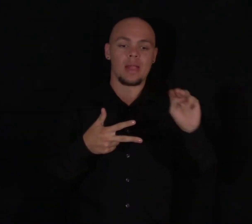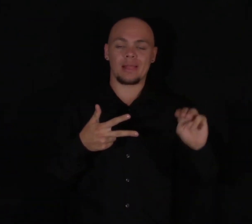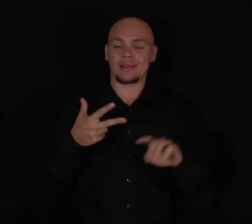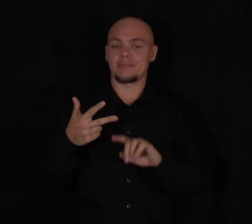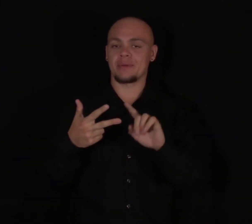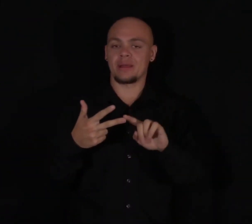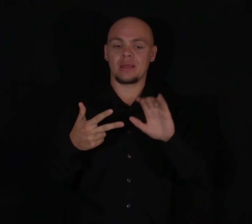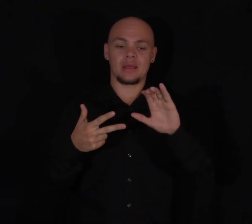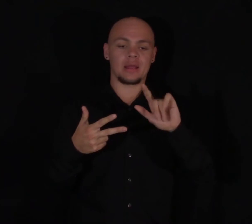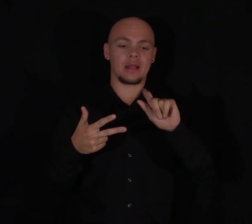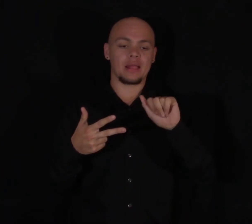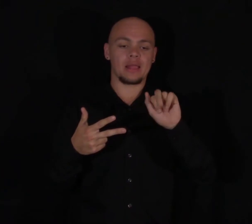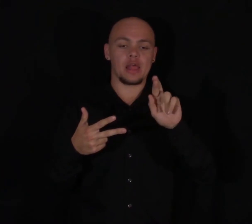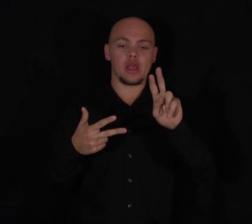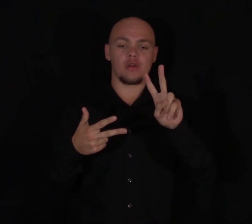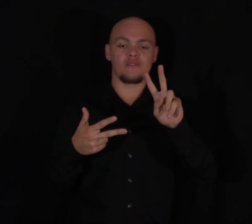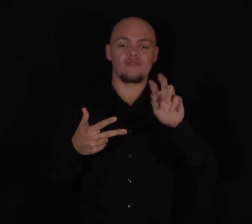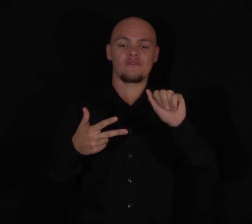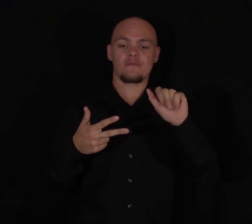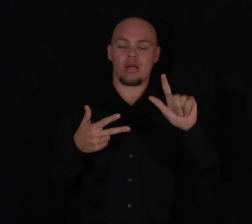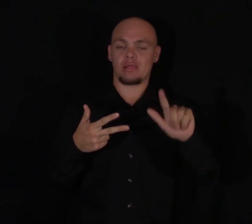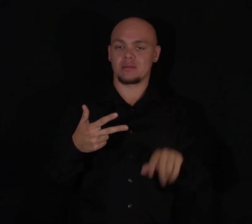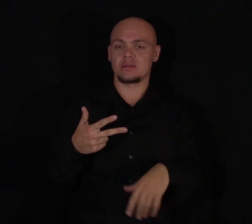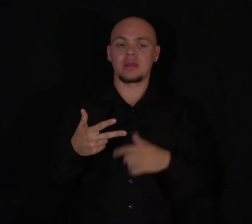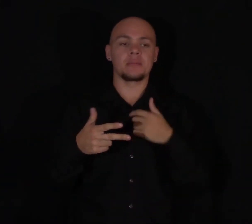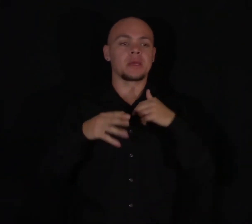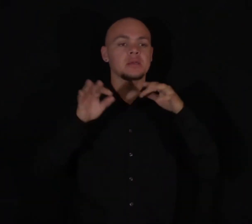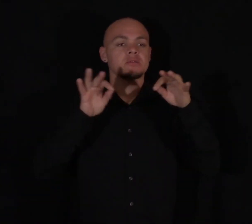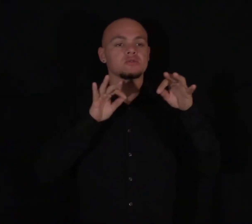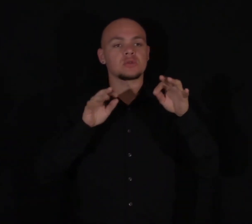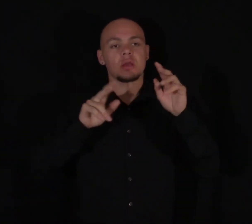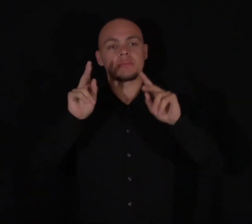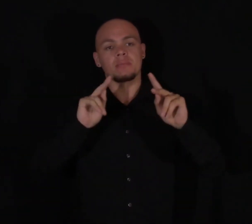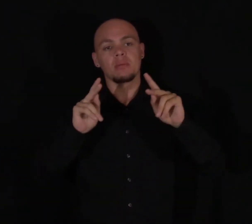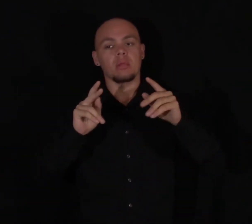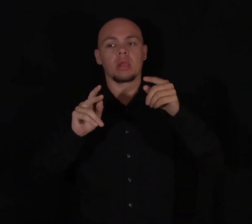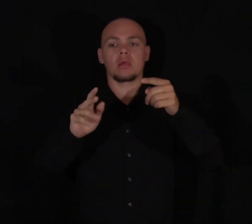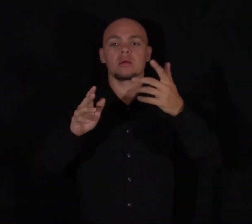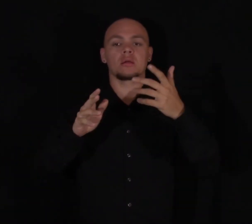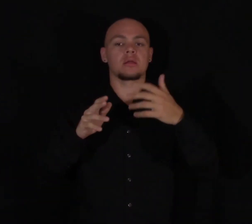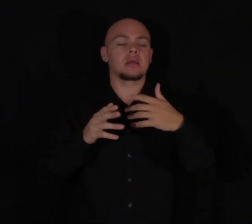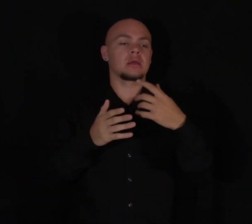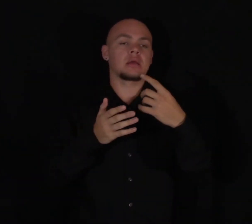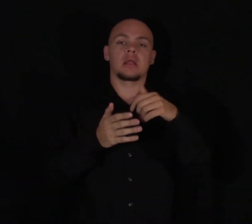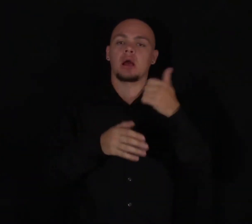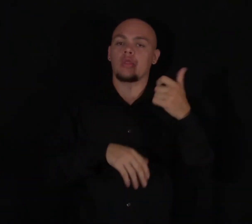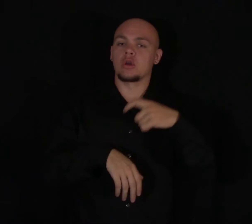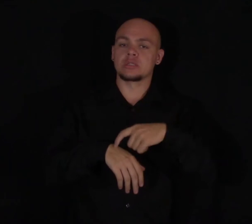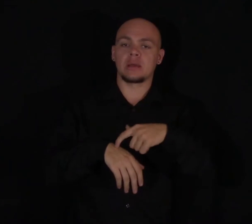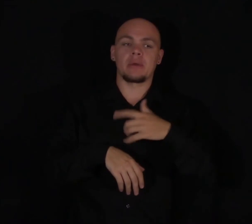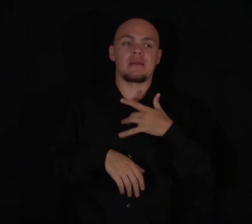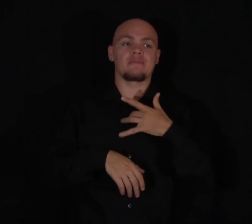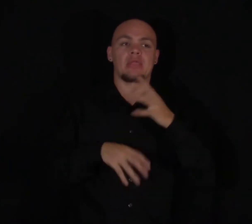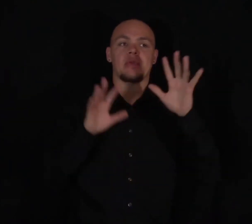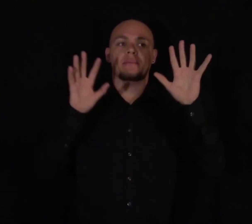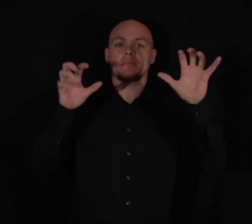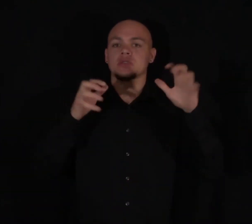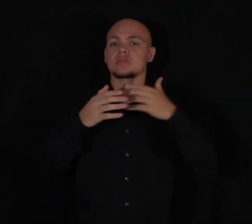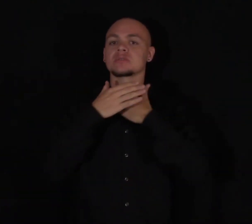by whom I was tormented, and at others I felt the fingers of the monster already grasping my neck, and